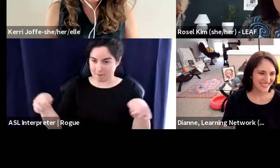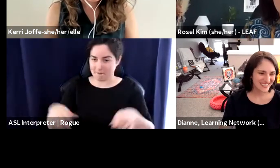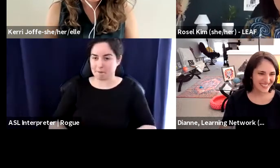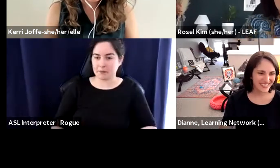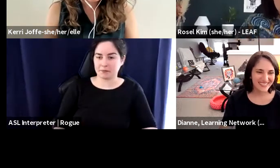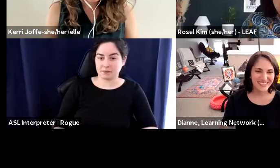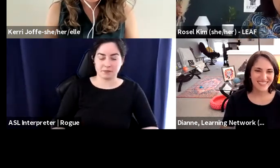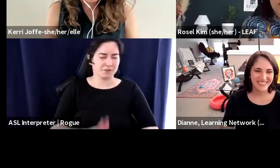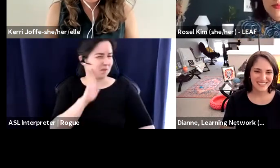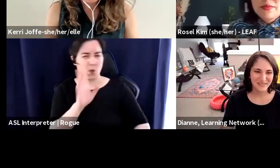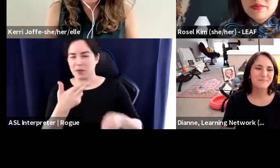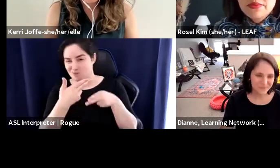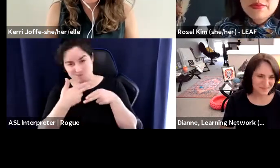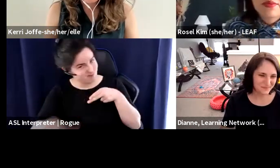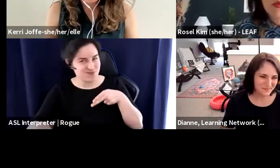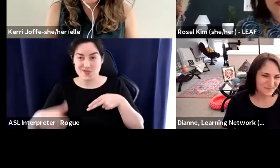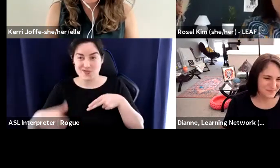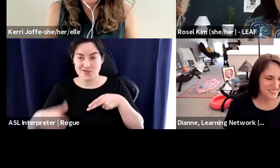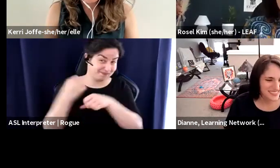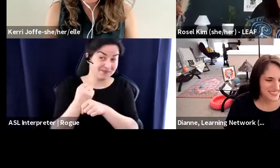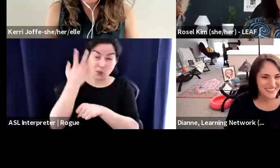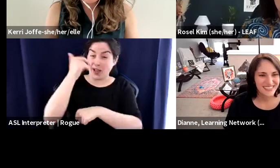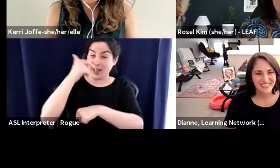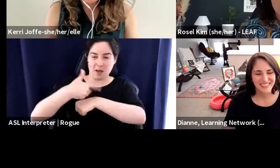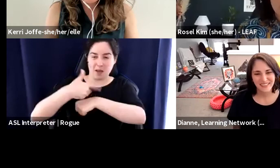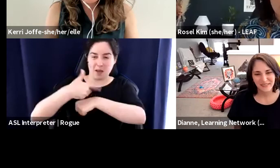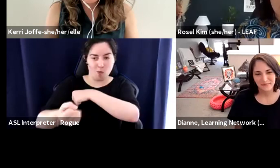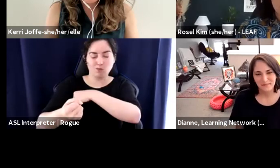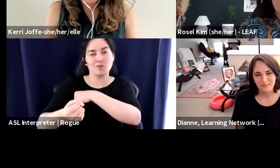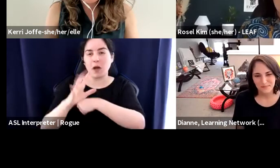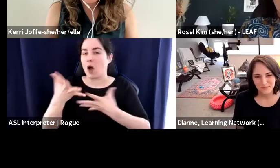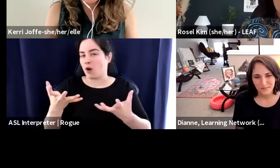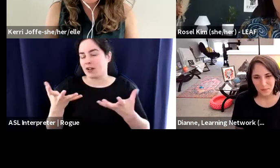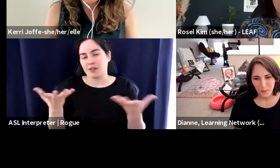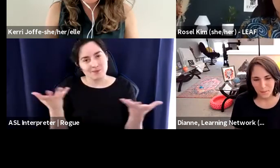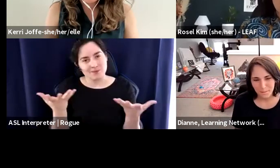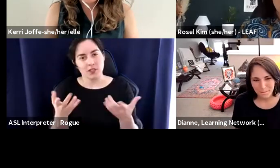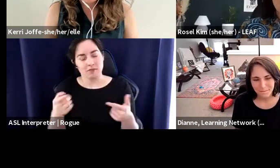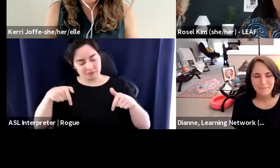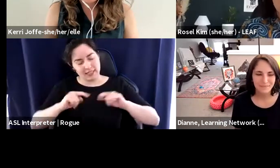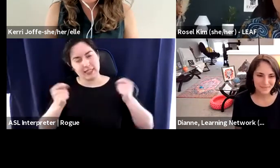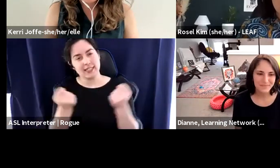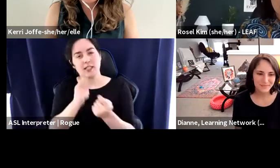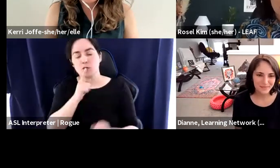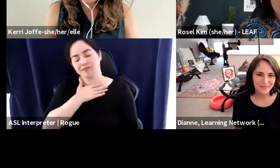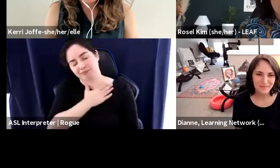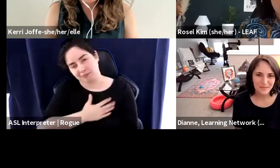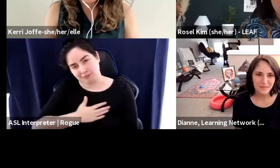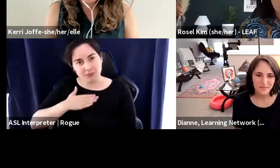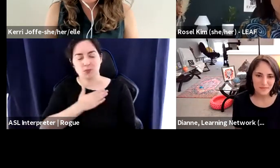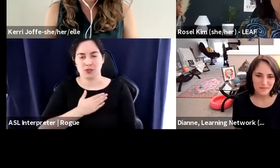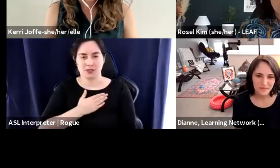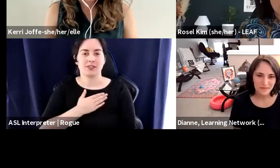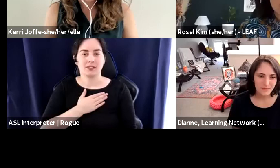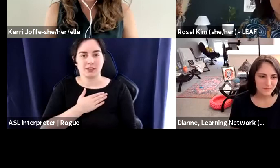and I'll be really brief because we're out of time, but I do want to express our team's appreciation